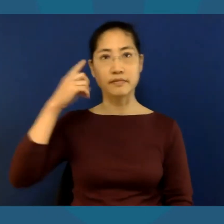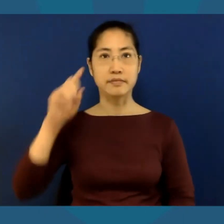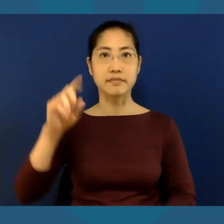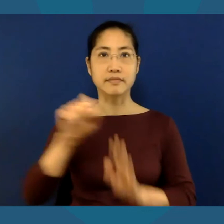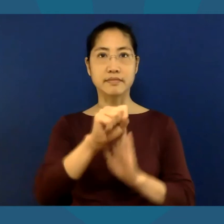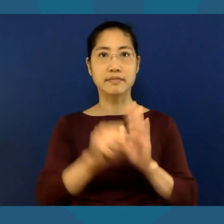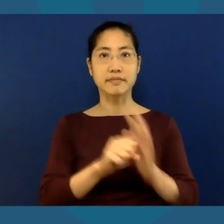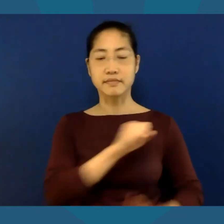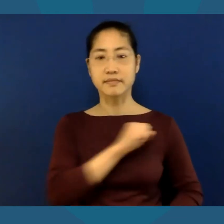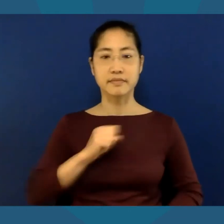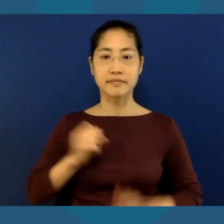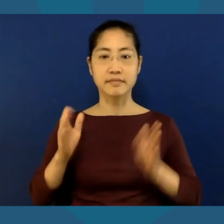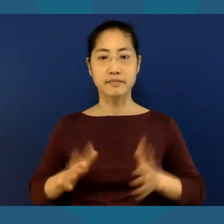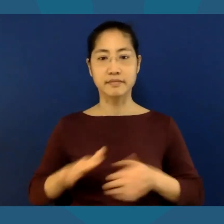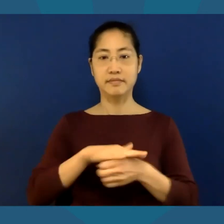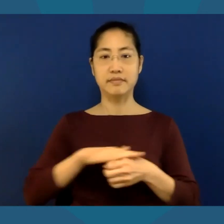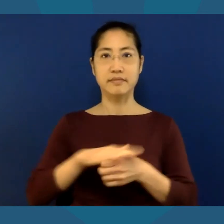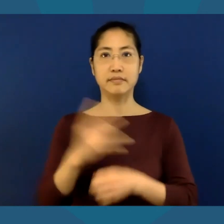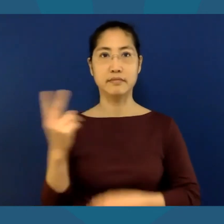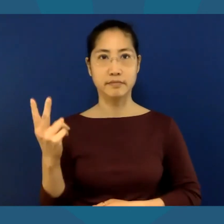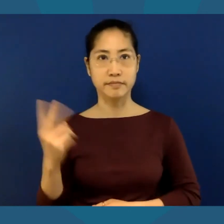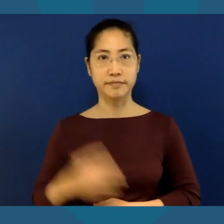Candidates for State Senator, District 2.